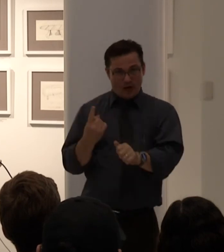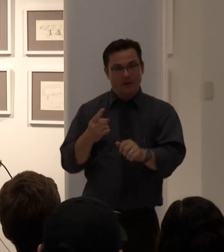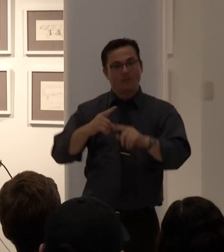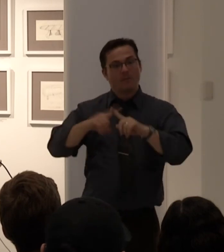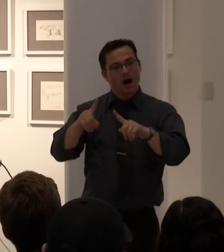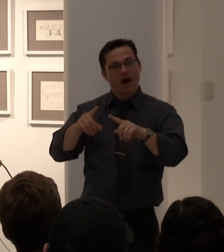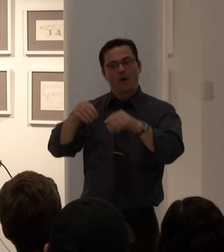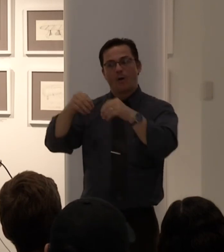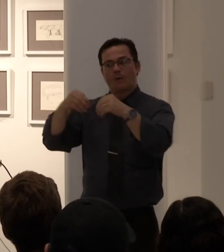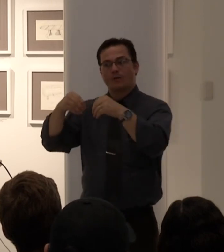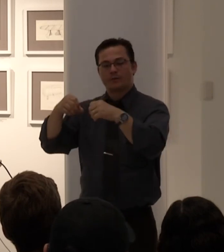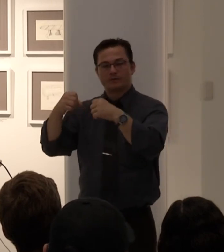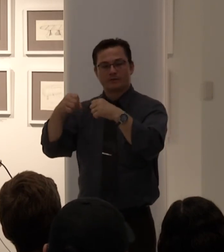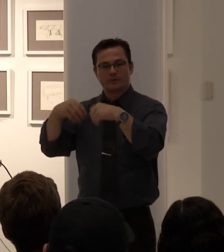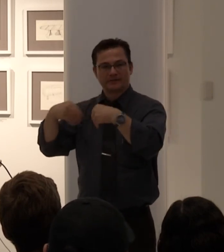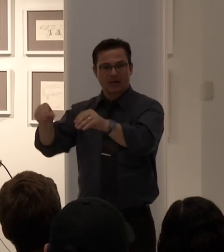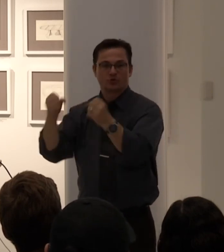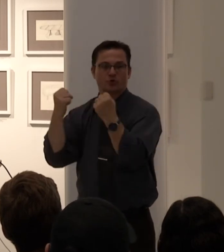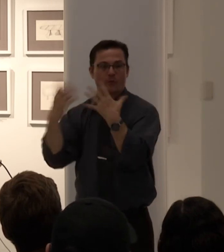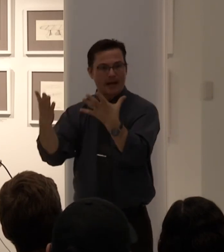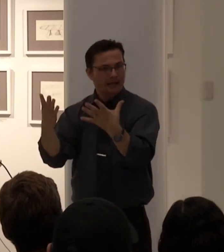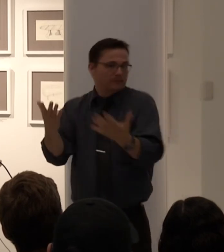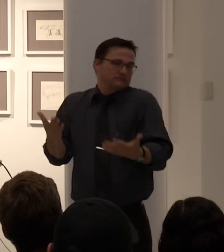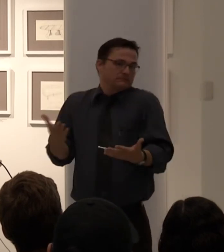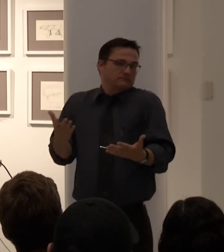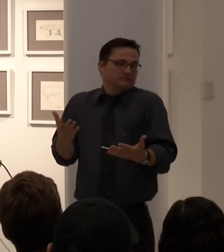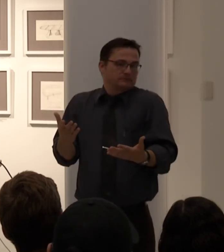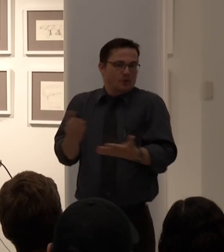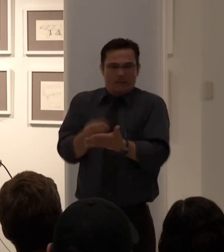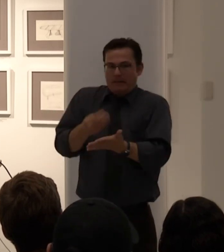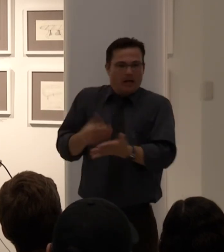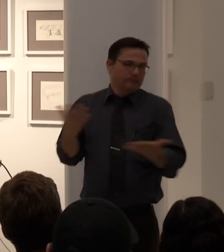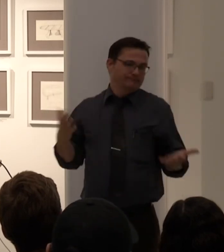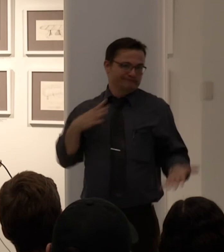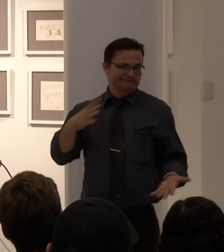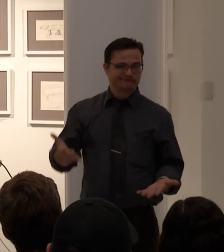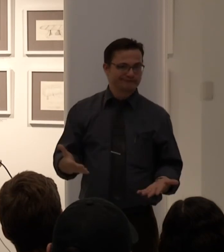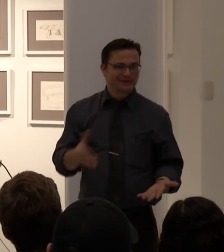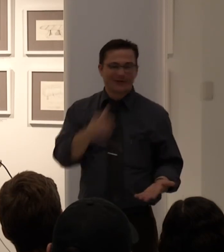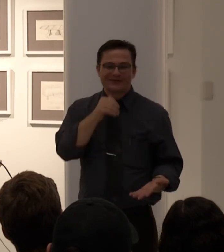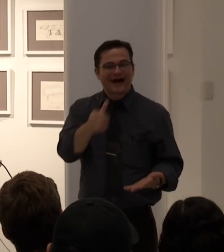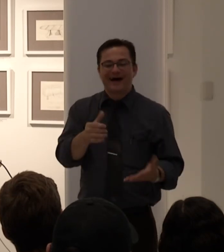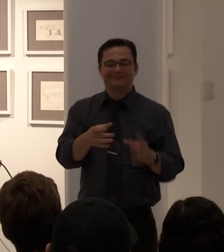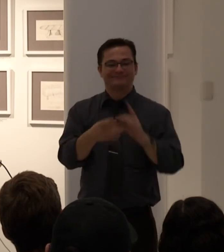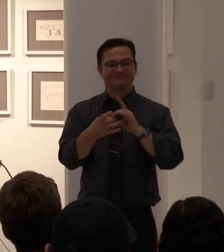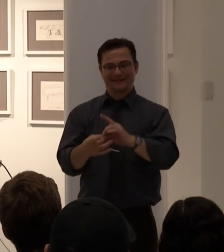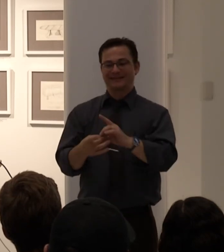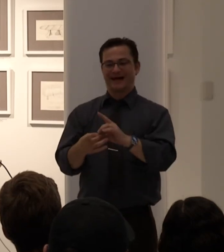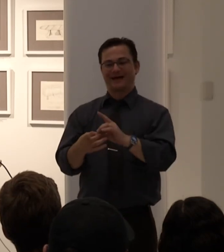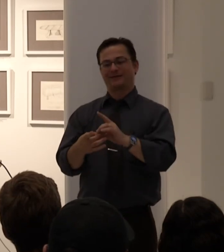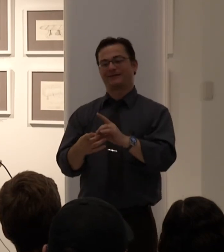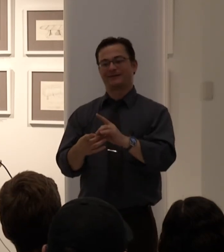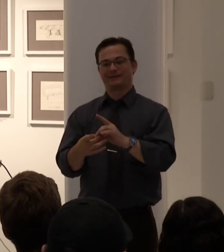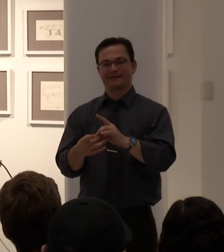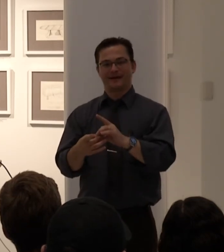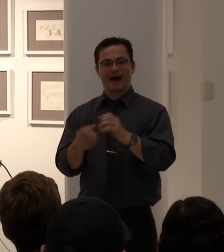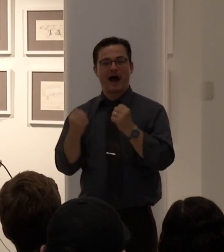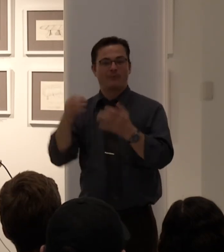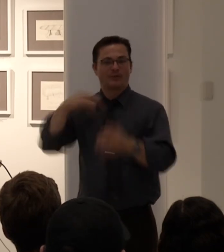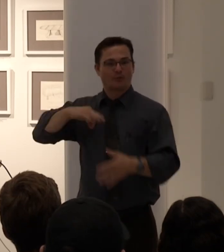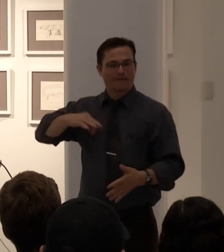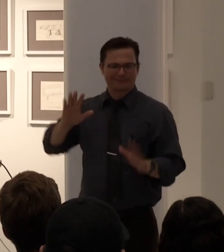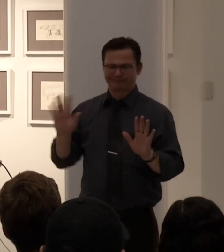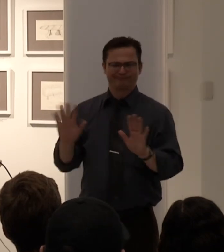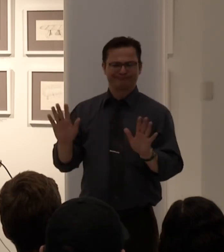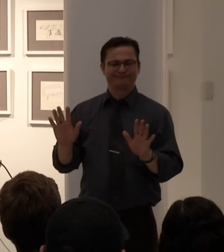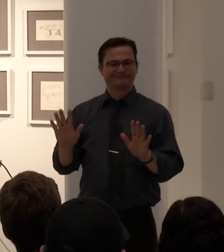by selling a larger quantity, bottom line will make money. So it's not based upon, you know, what's the margin. It's based